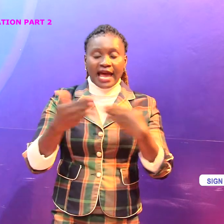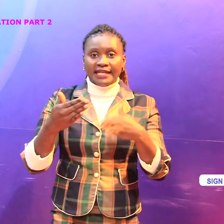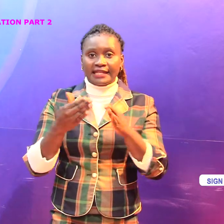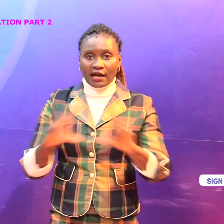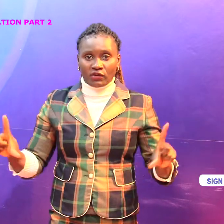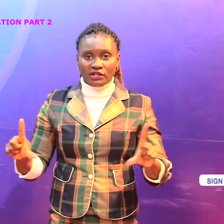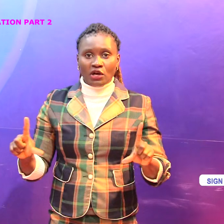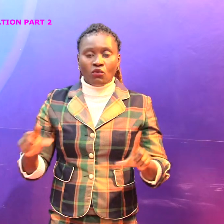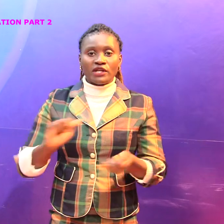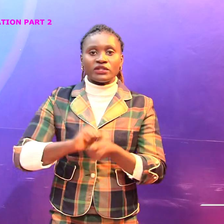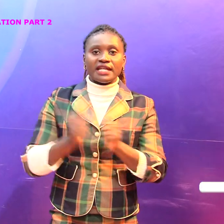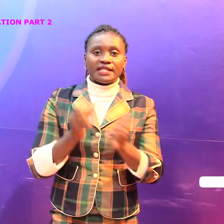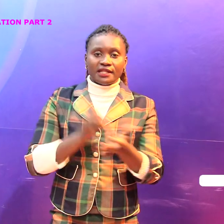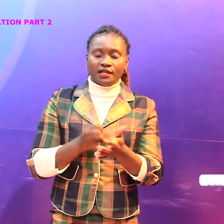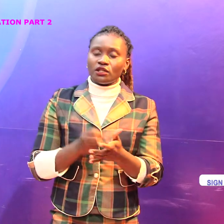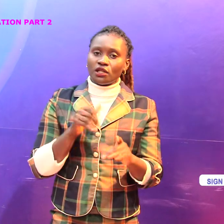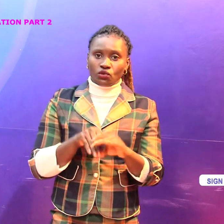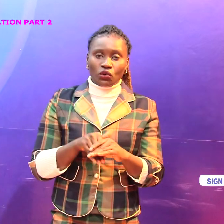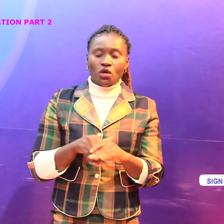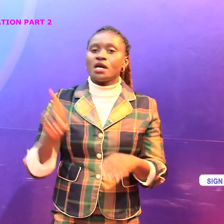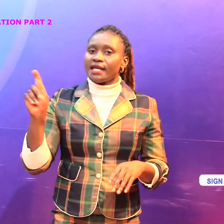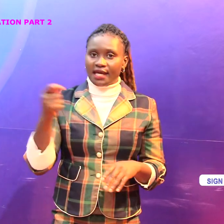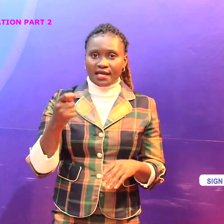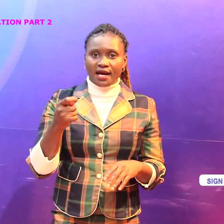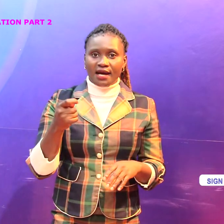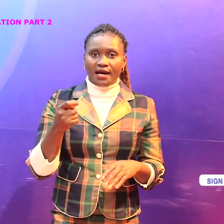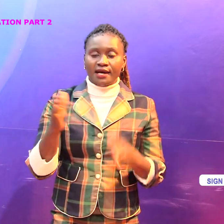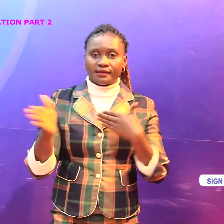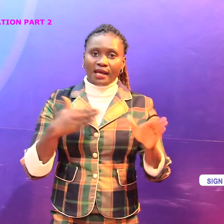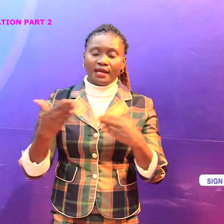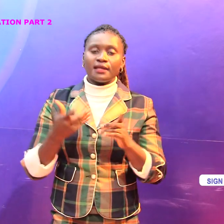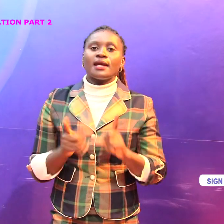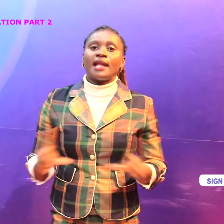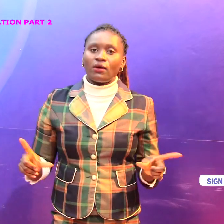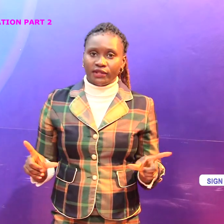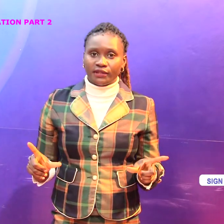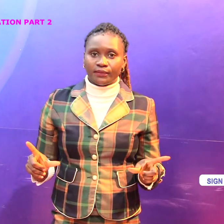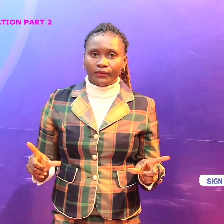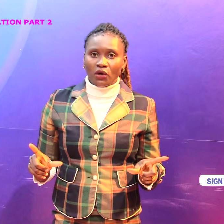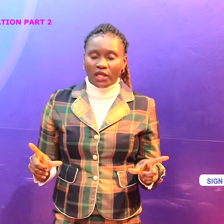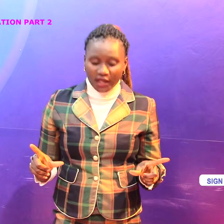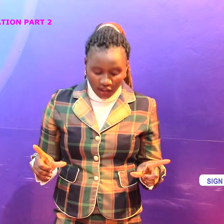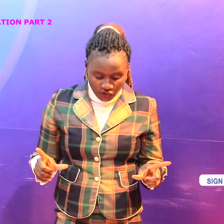Sign Language. Want to change it into Kenya Sign Language. Okay,